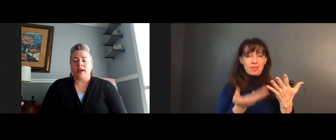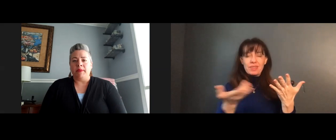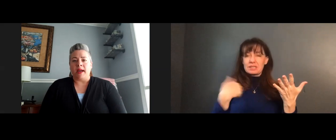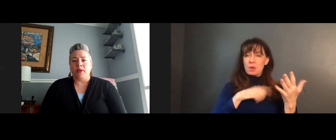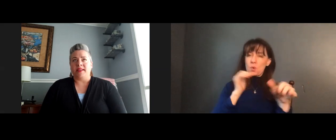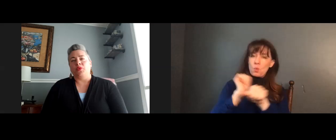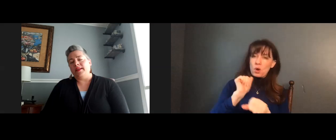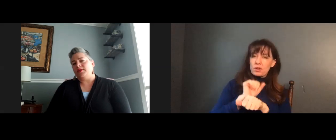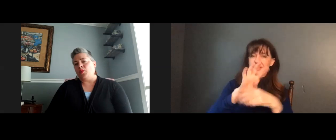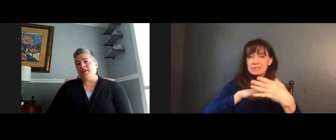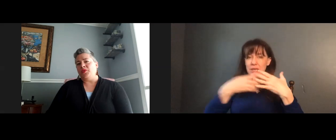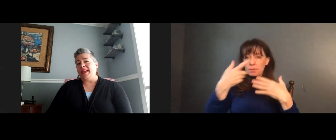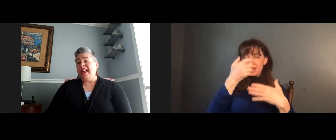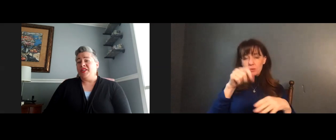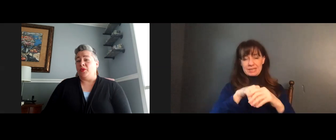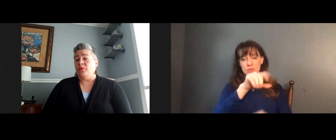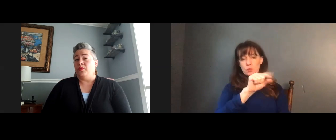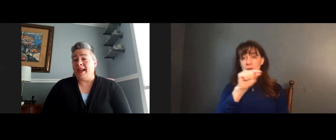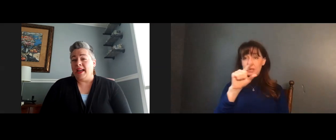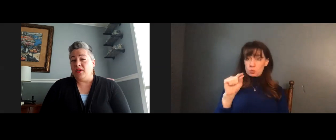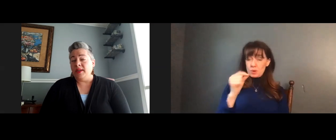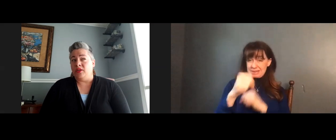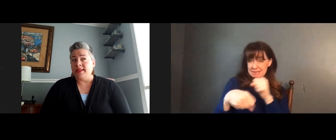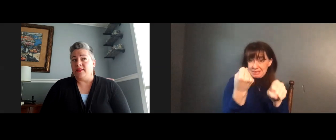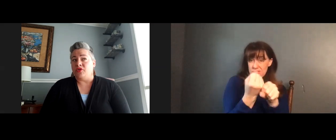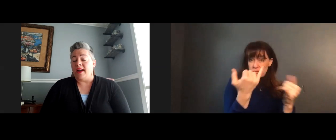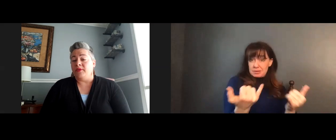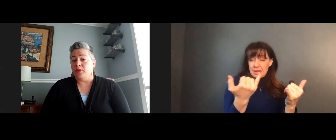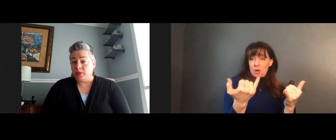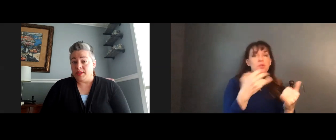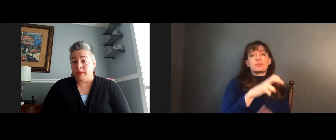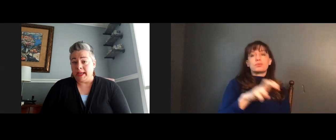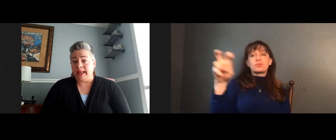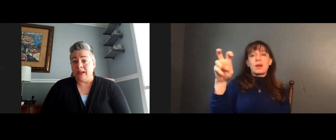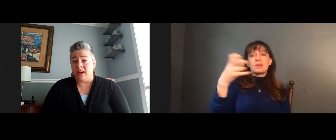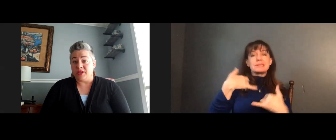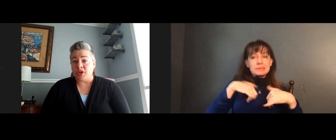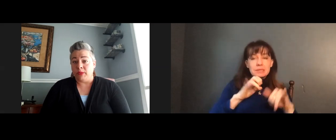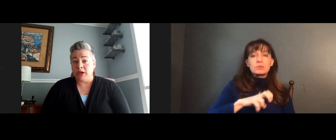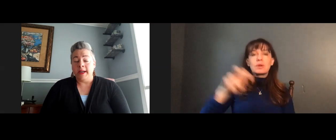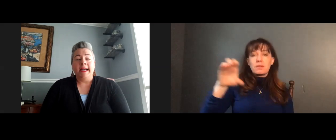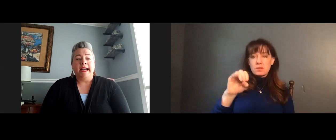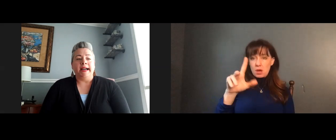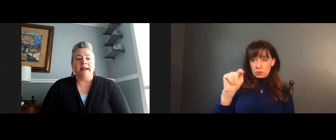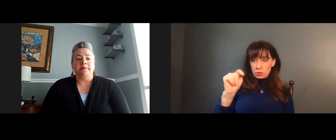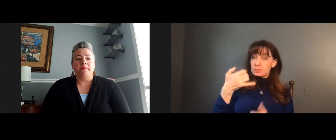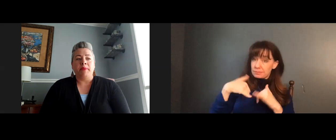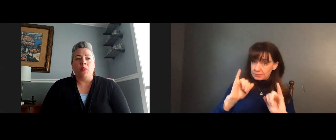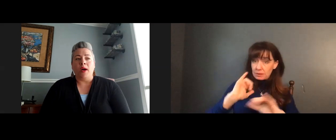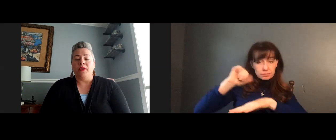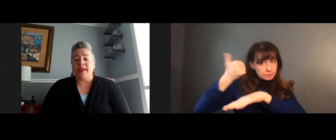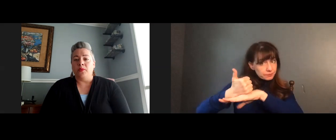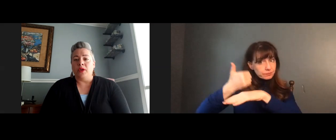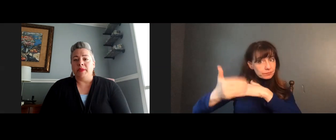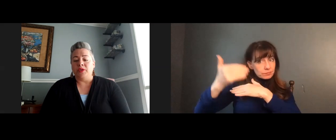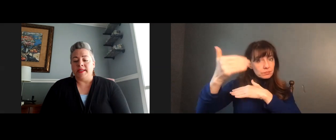we're coming up with because we're in 2020 so right now it looks like the travel we're still planning on october um but